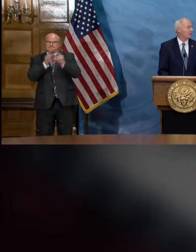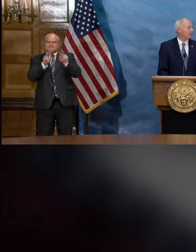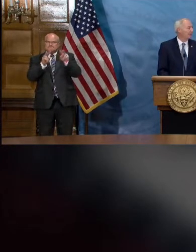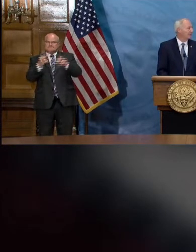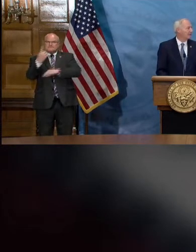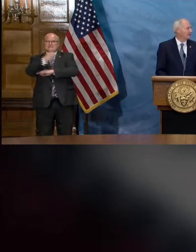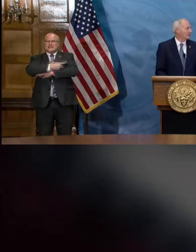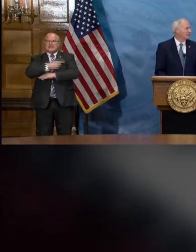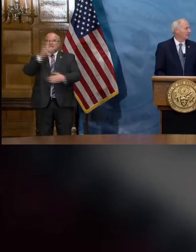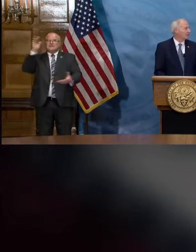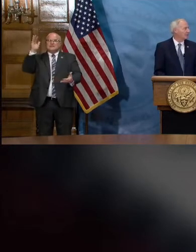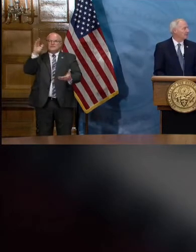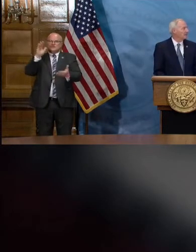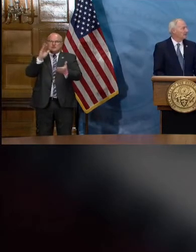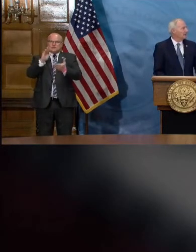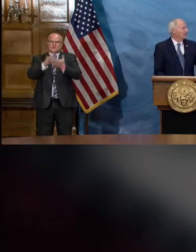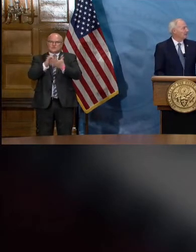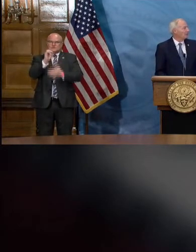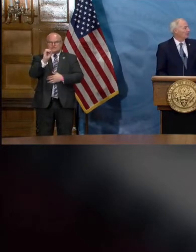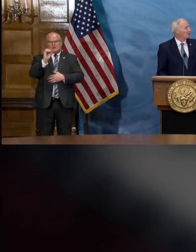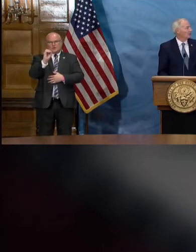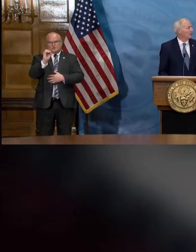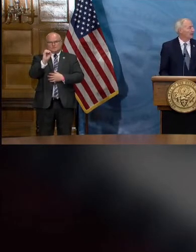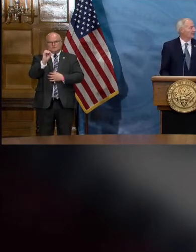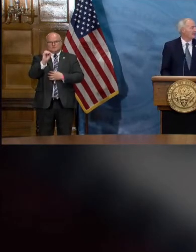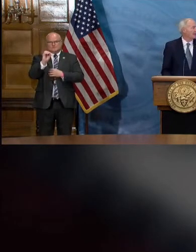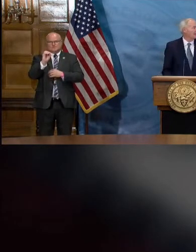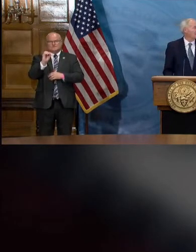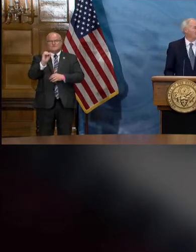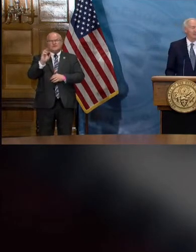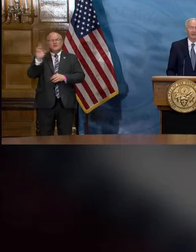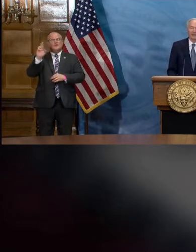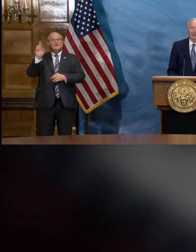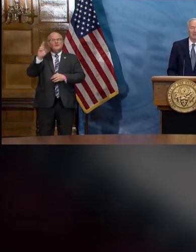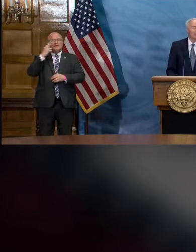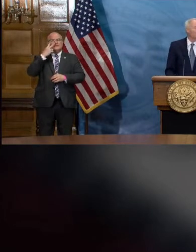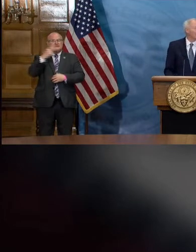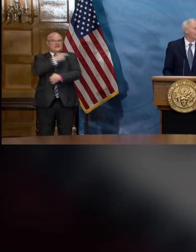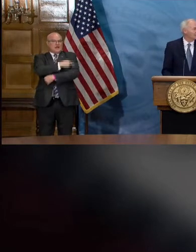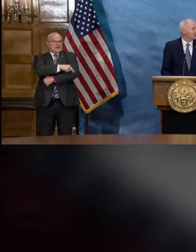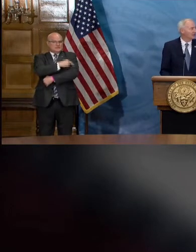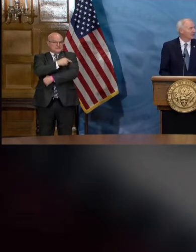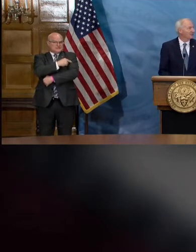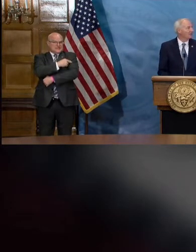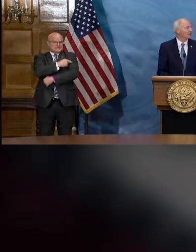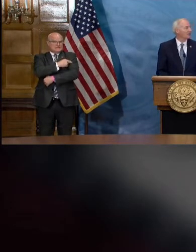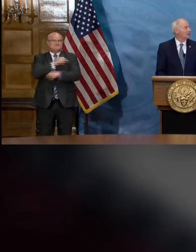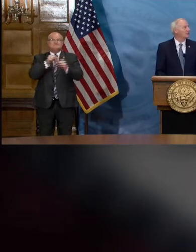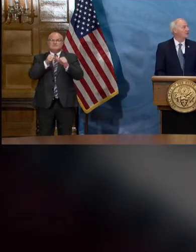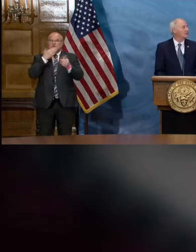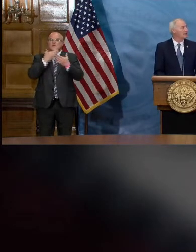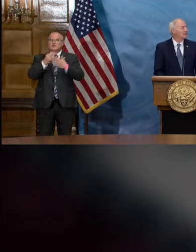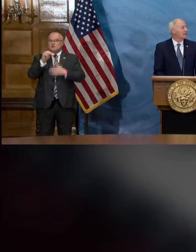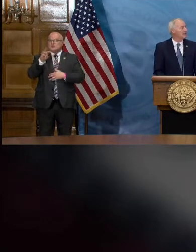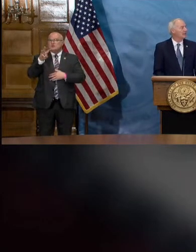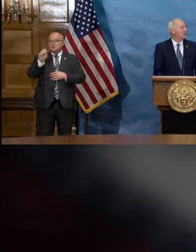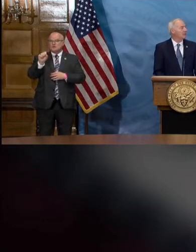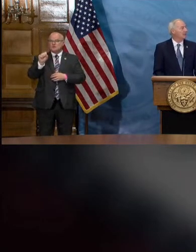that will be down to 0. If you go up to the right side, you'll see on the hospitalizations, continued good